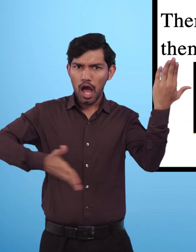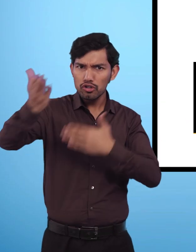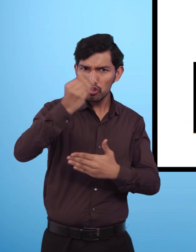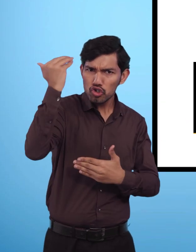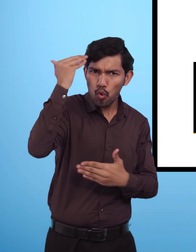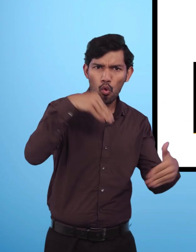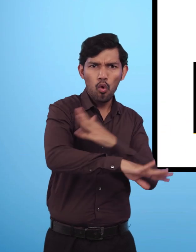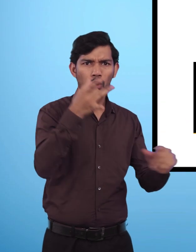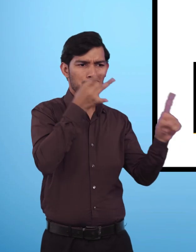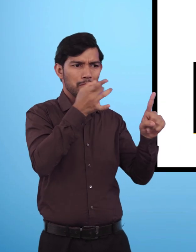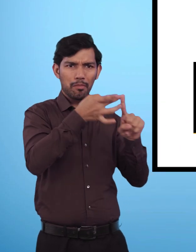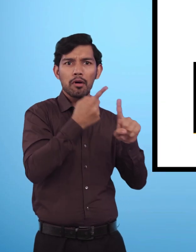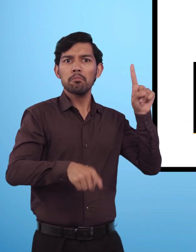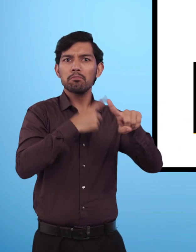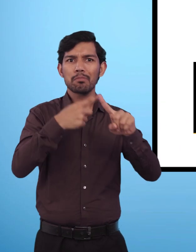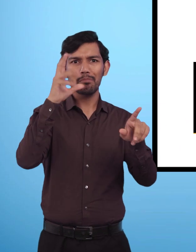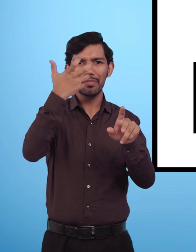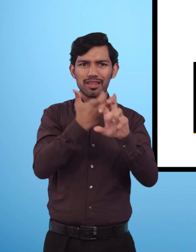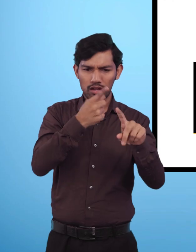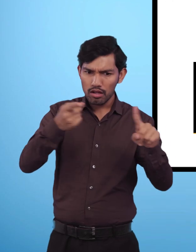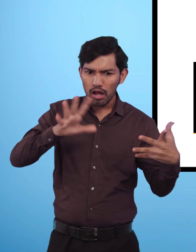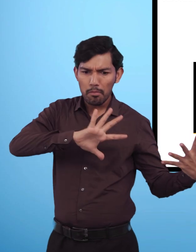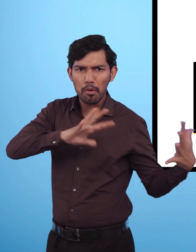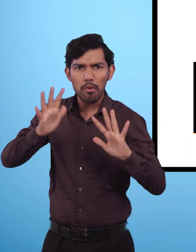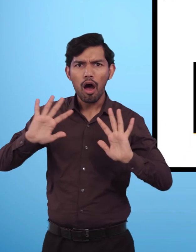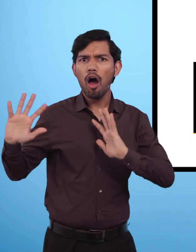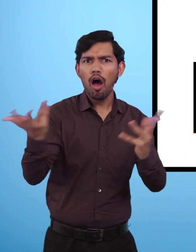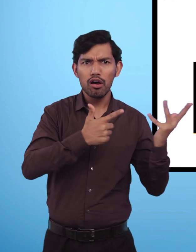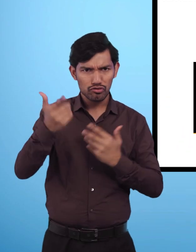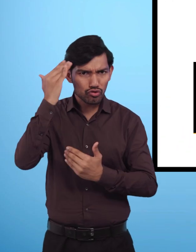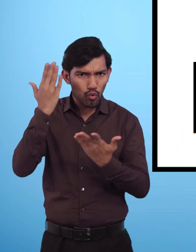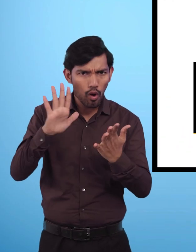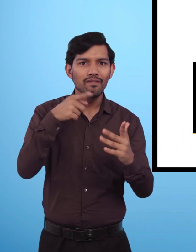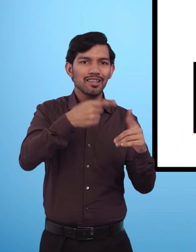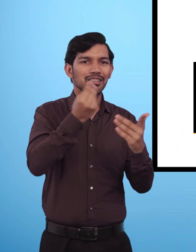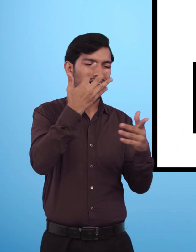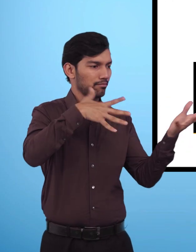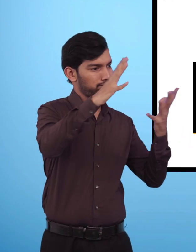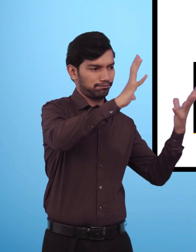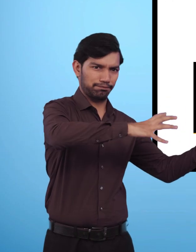Do you know how rocks and minerals are transported from one location to another?